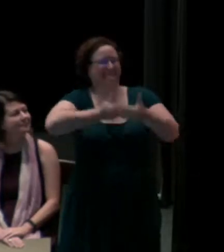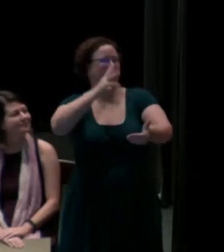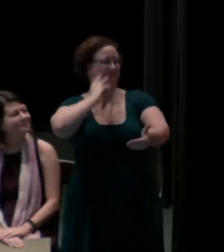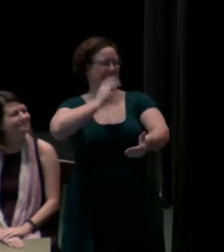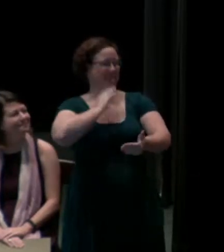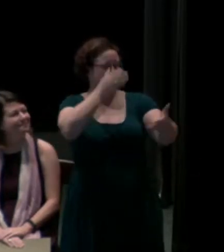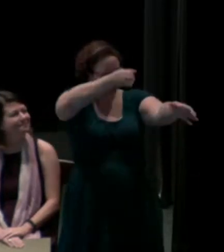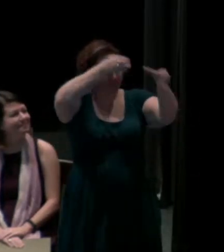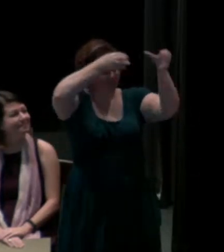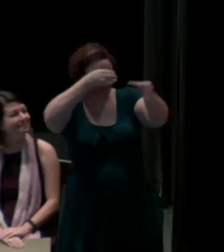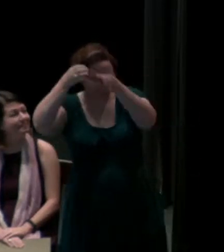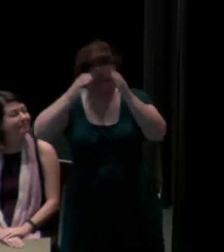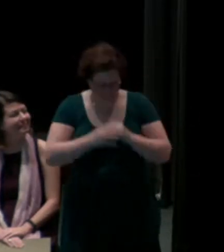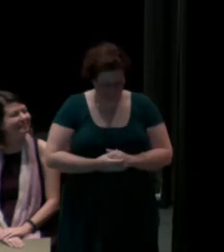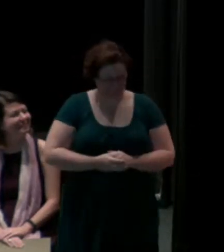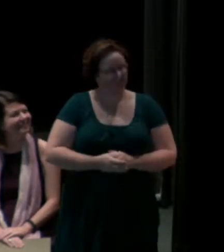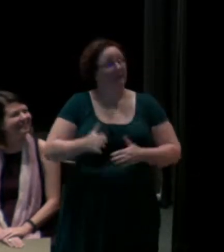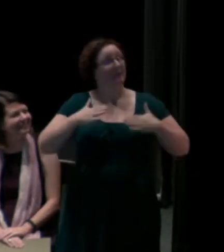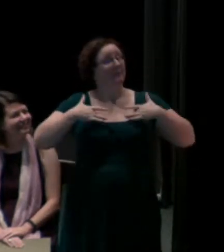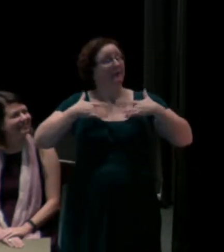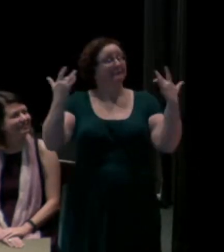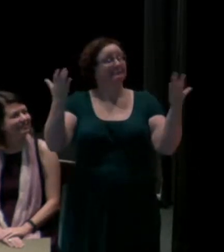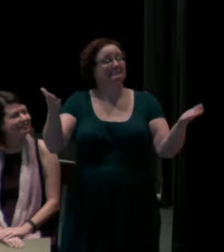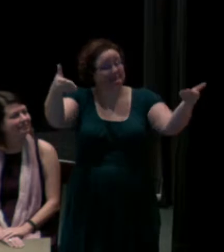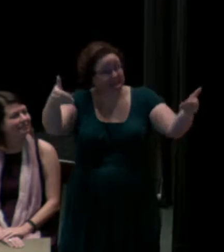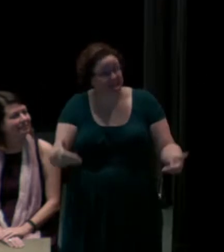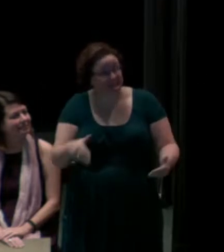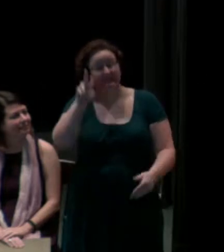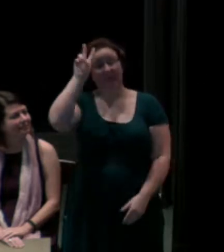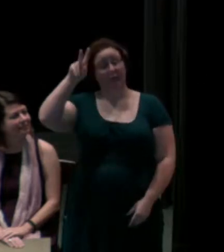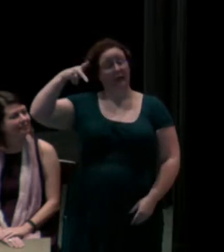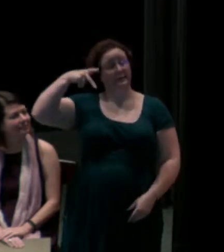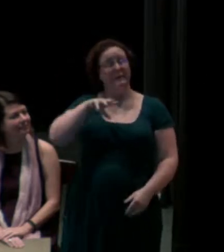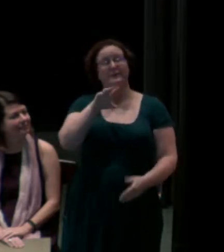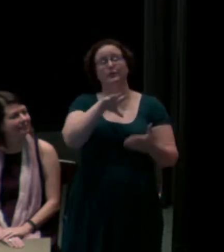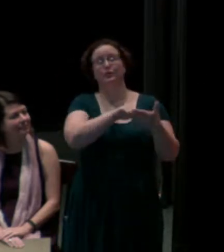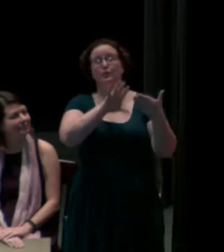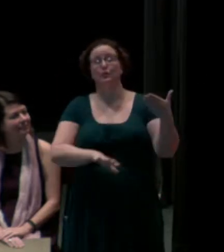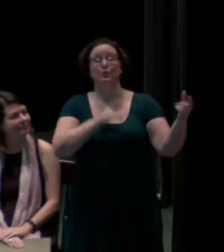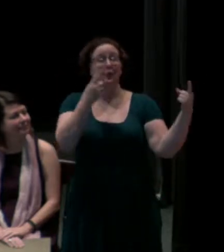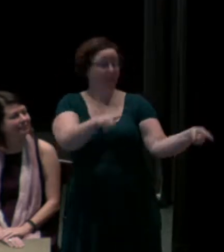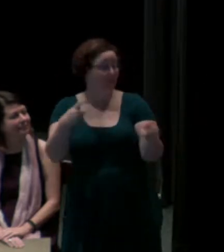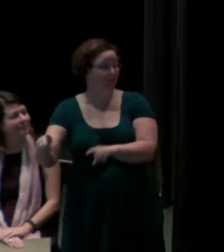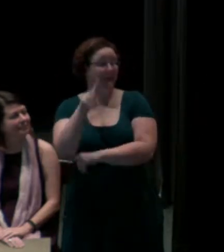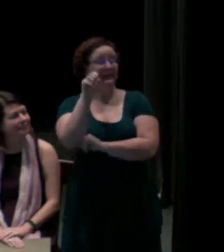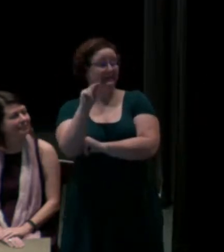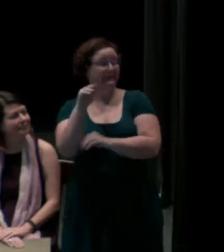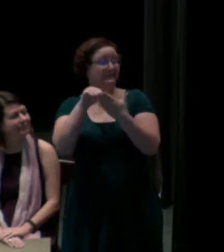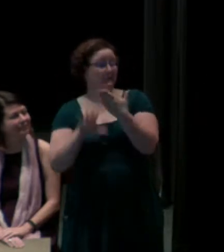academic journey. So it's my great pleasure now to introduce the Vice President for Student Affairs and Dean of